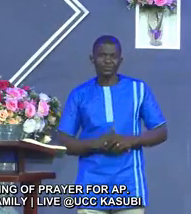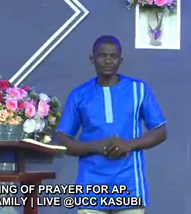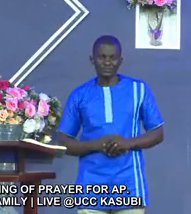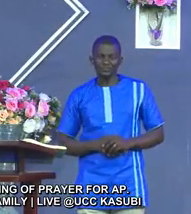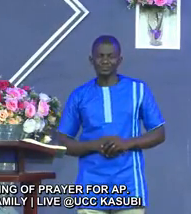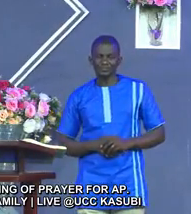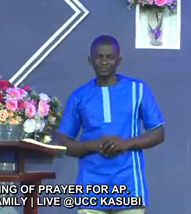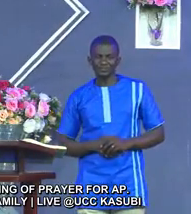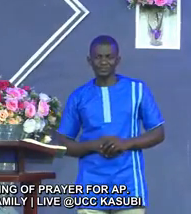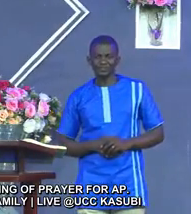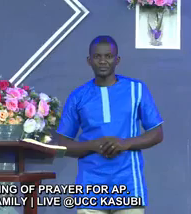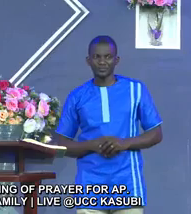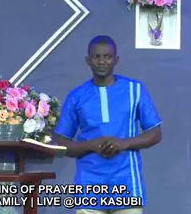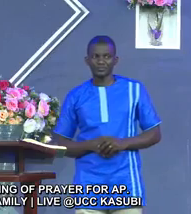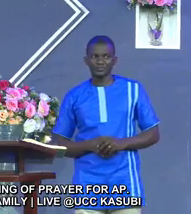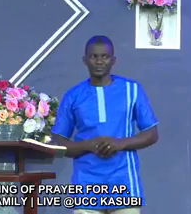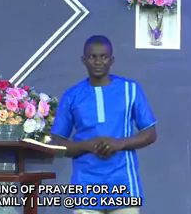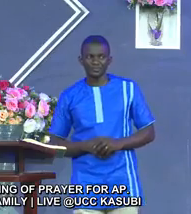Isaiah 53:5.